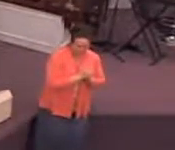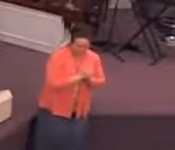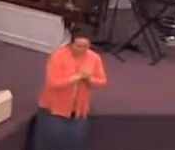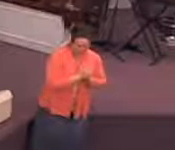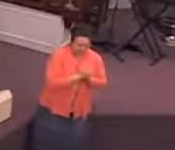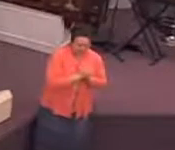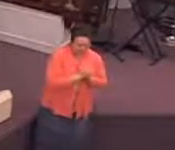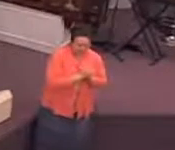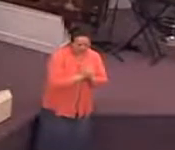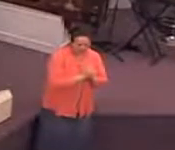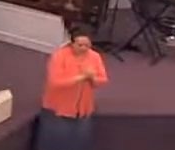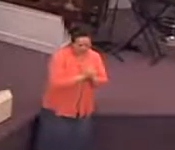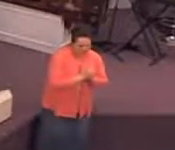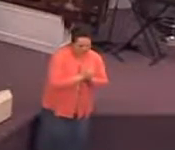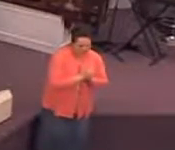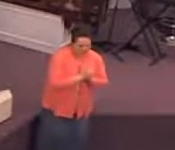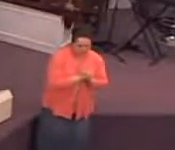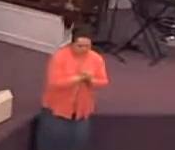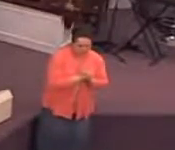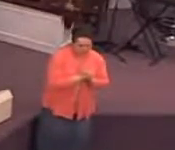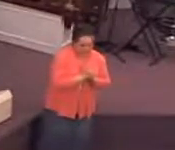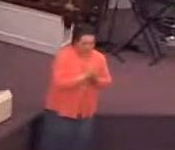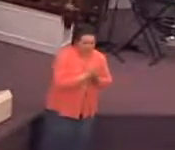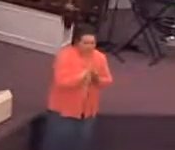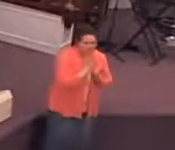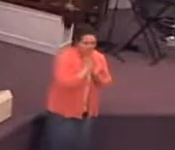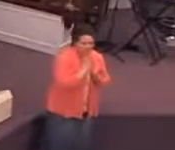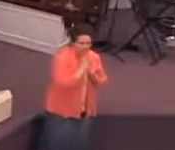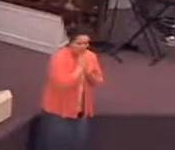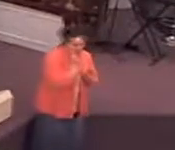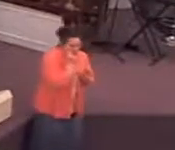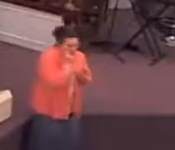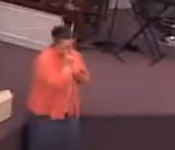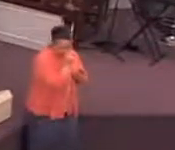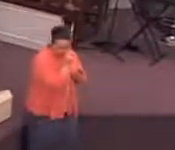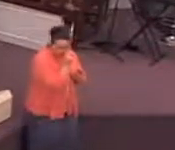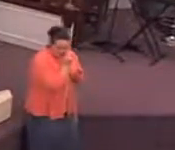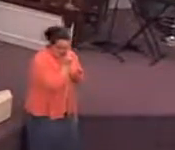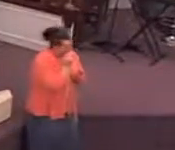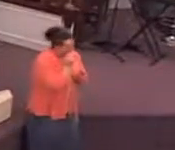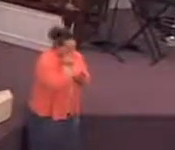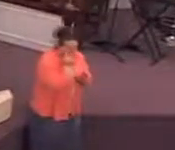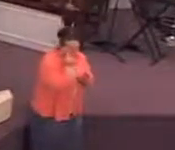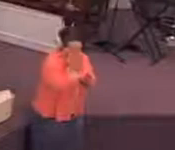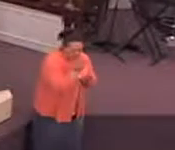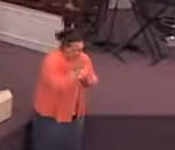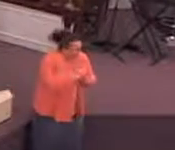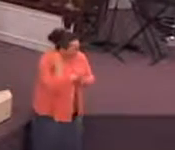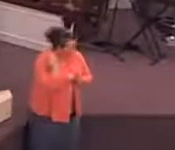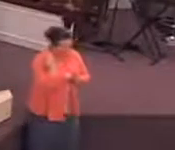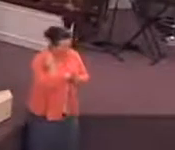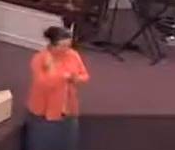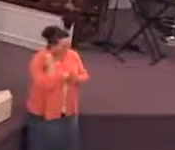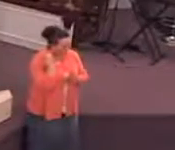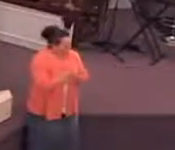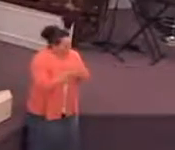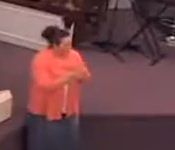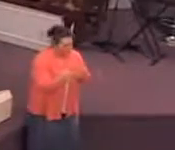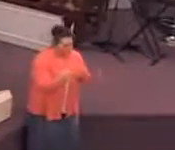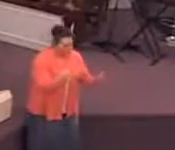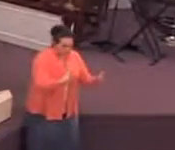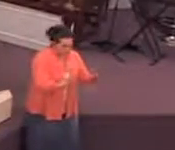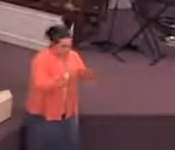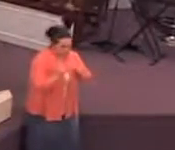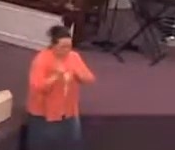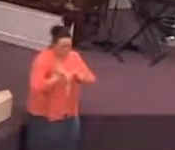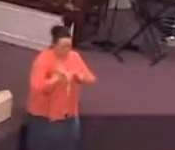I'm talking about things that our eyes are not seeing tonight. I'm talking about invisible powers or powers, amen, that are operating